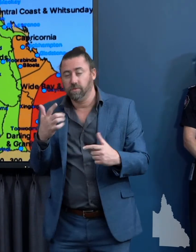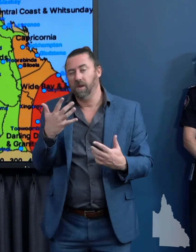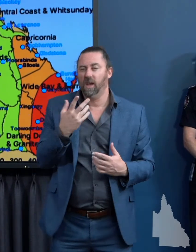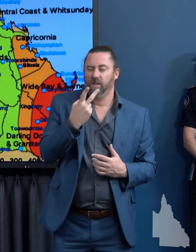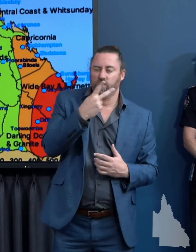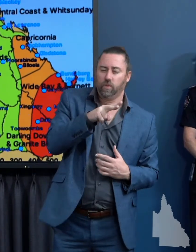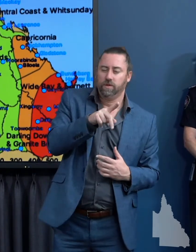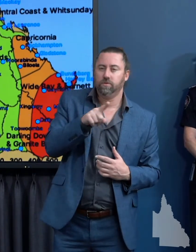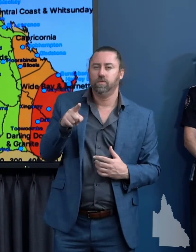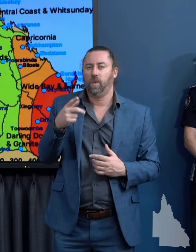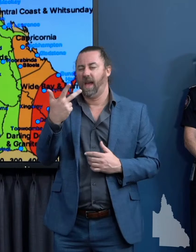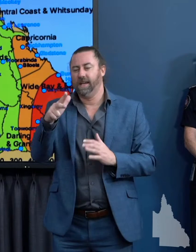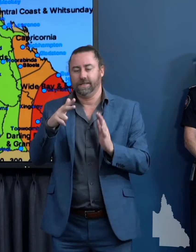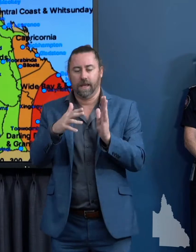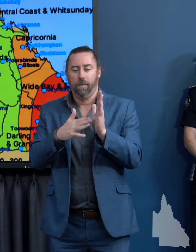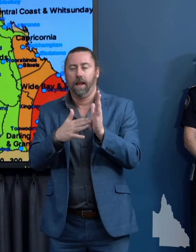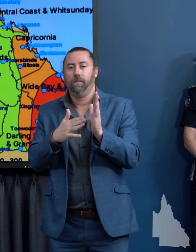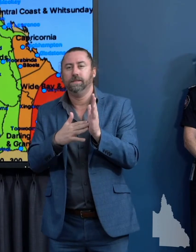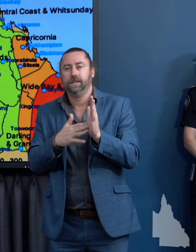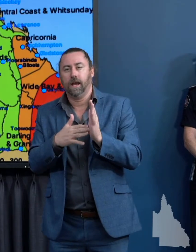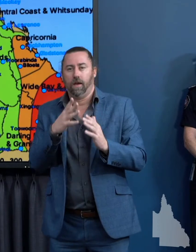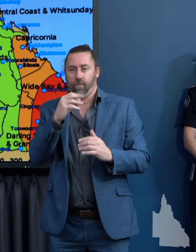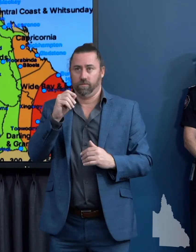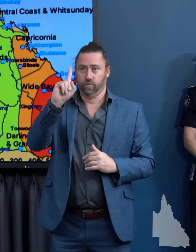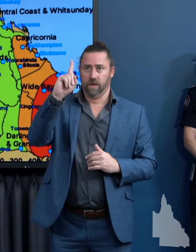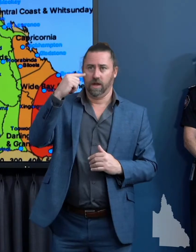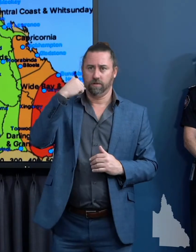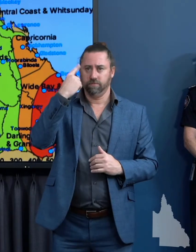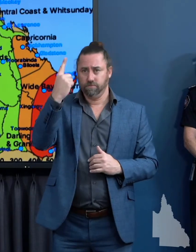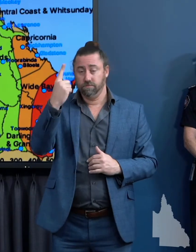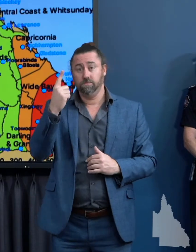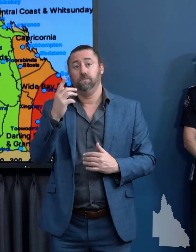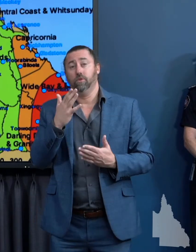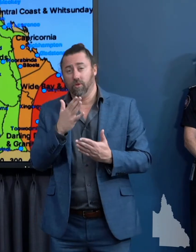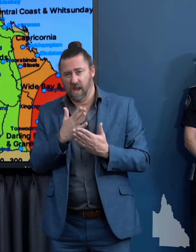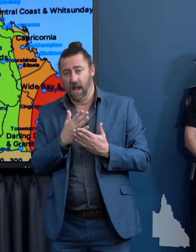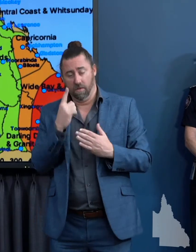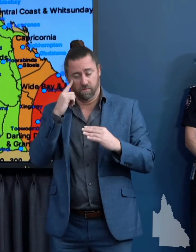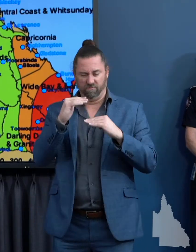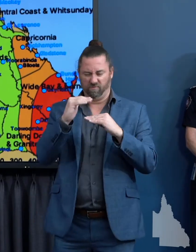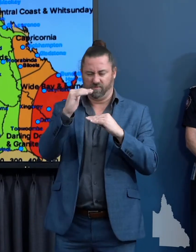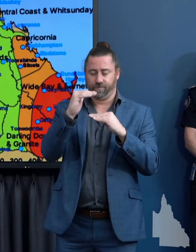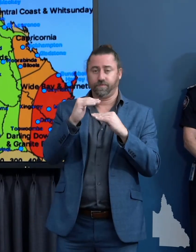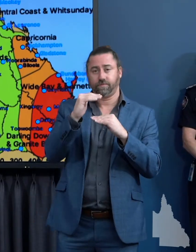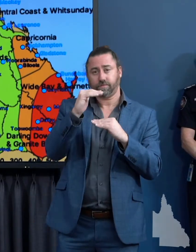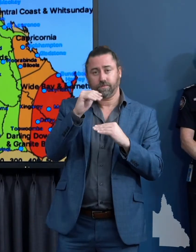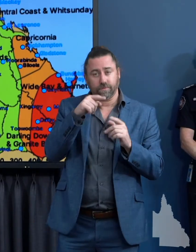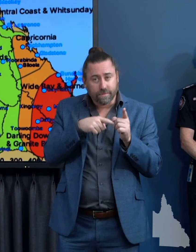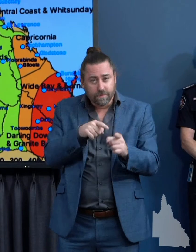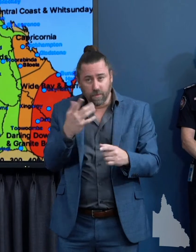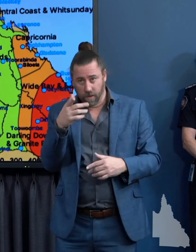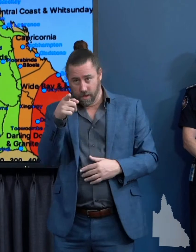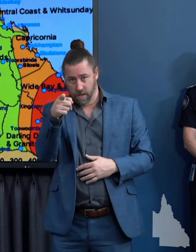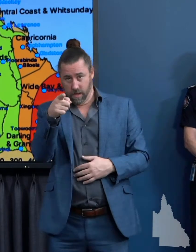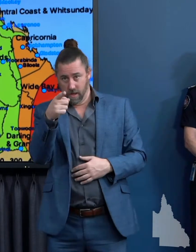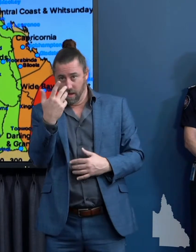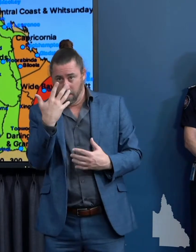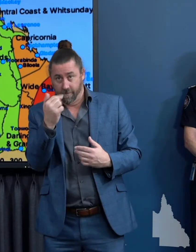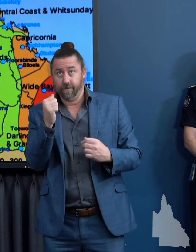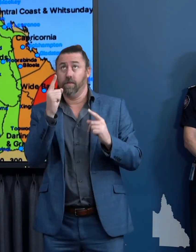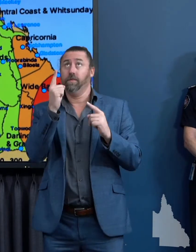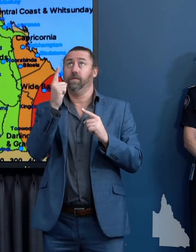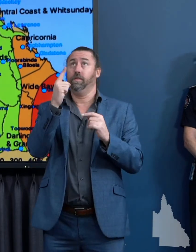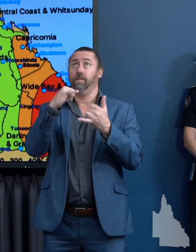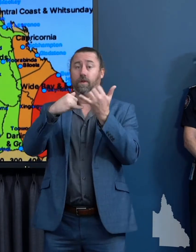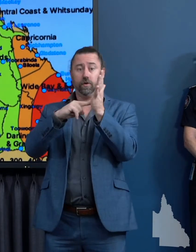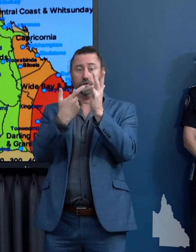millimetres, and that could be spread across the next couple of days. But very important to note that if locations see themselves under a storm,